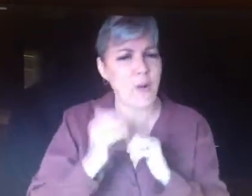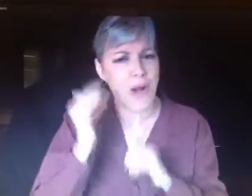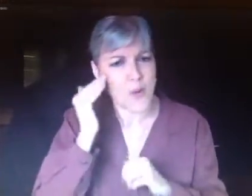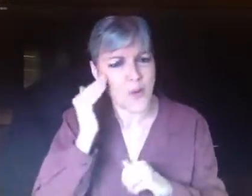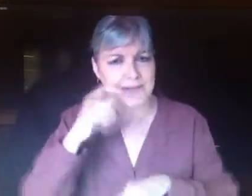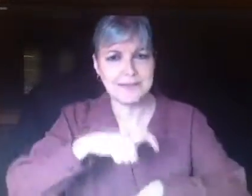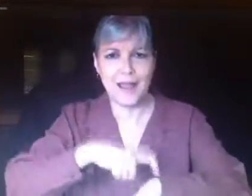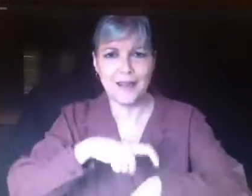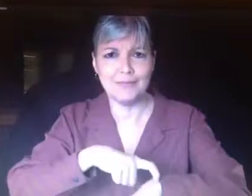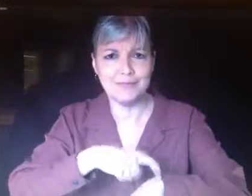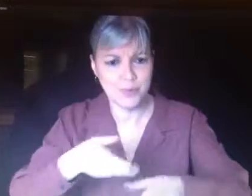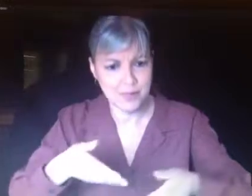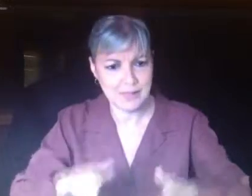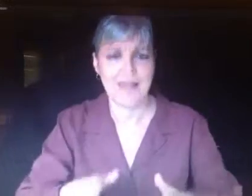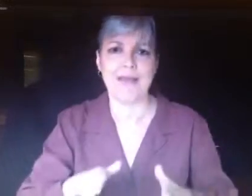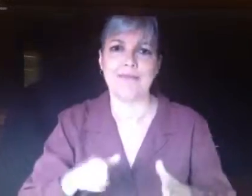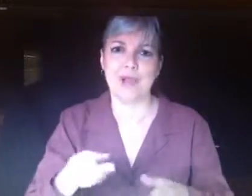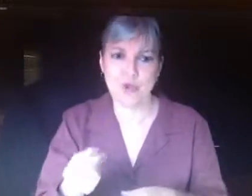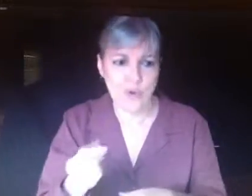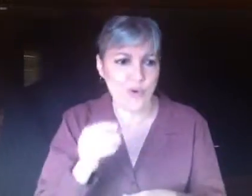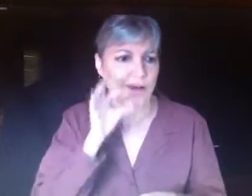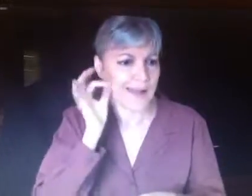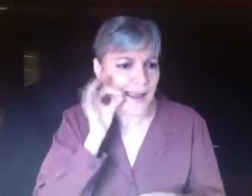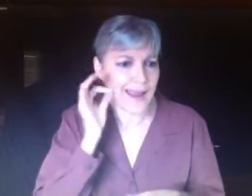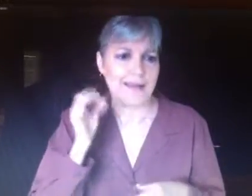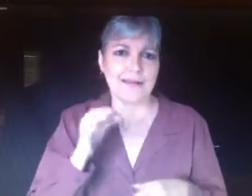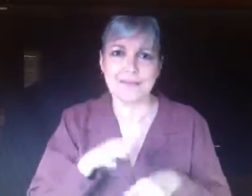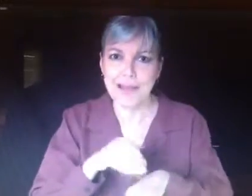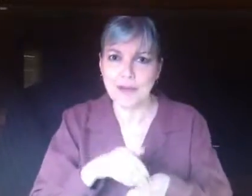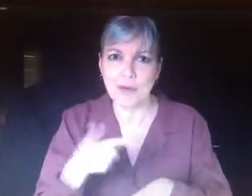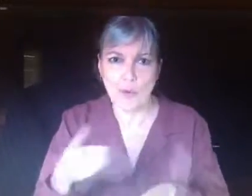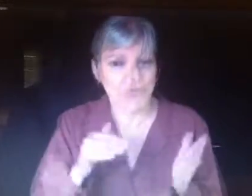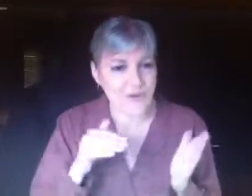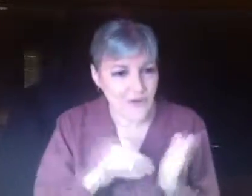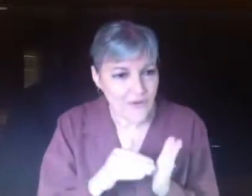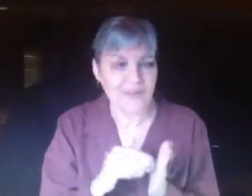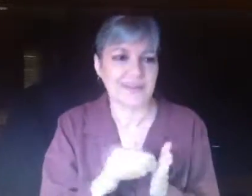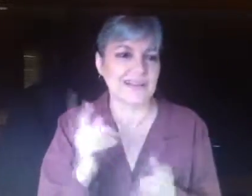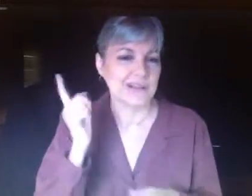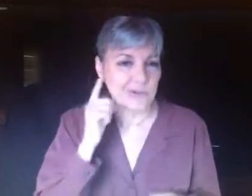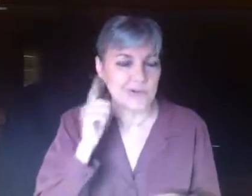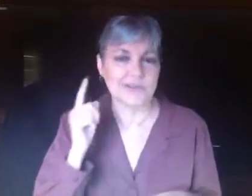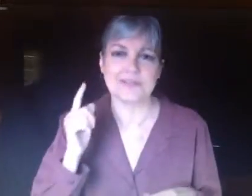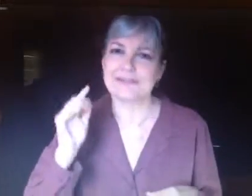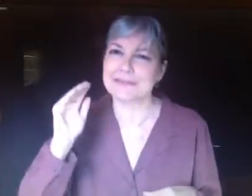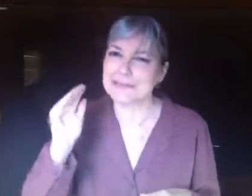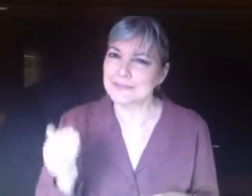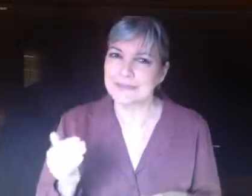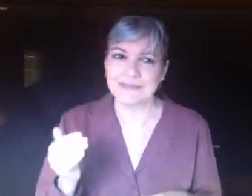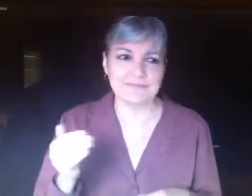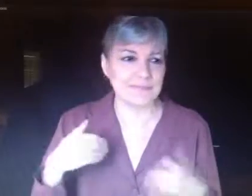have is, how do I know how much time is left for my animal?